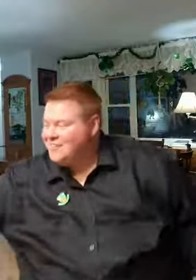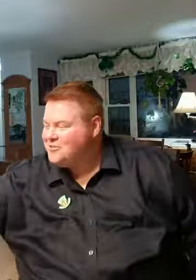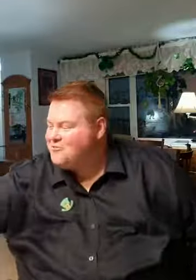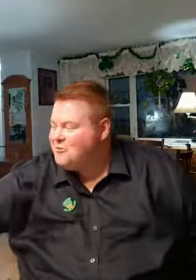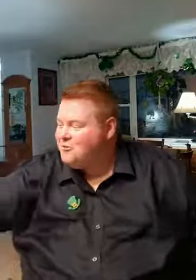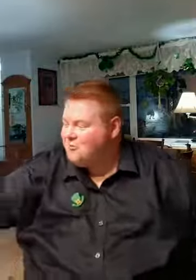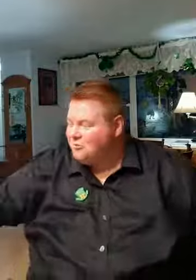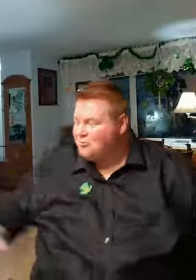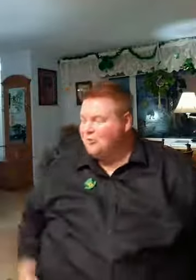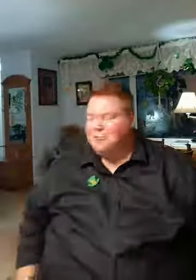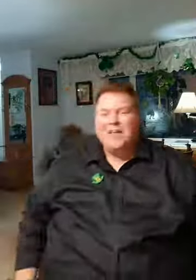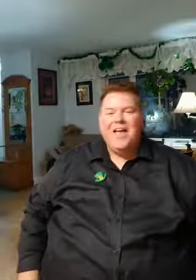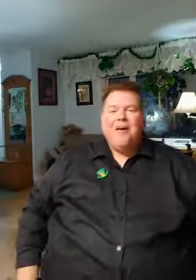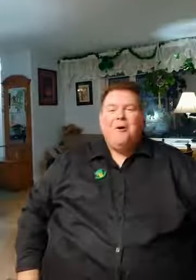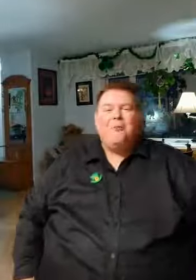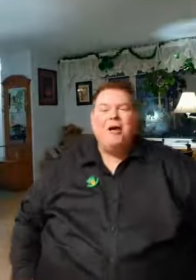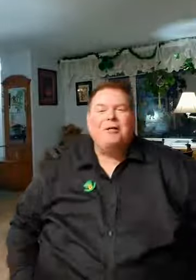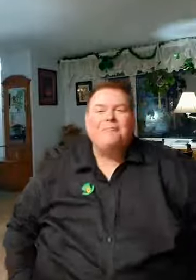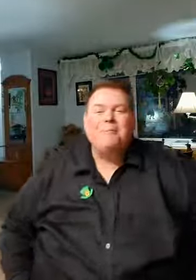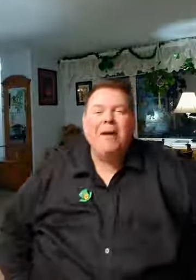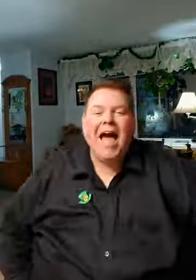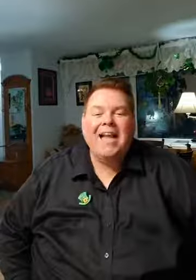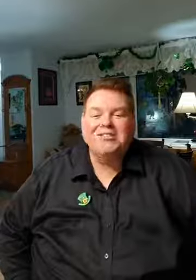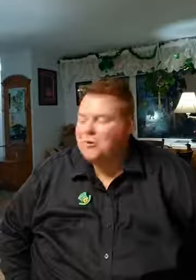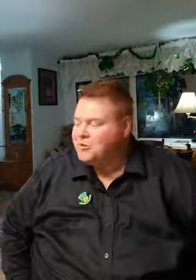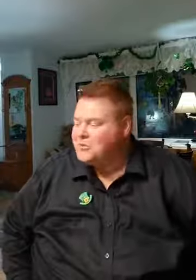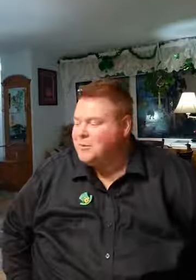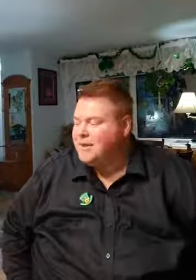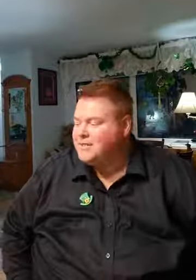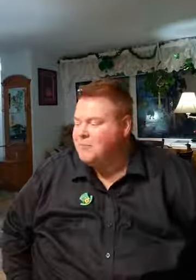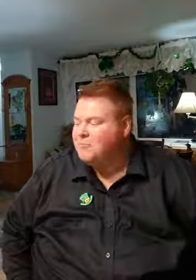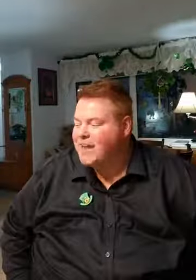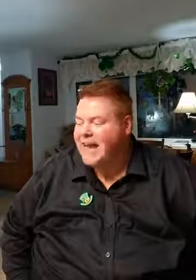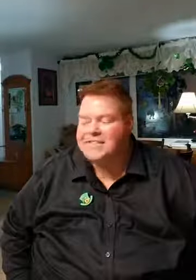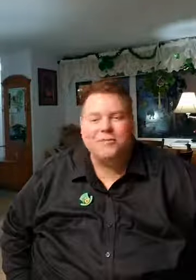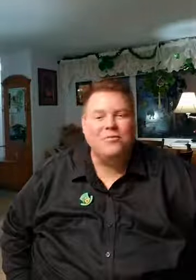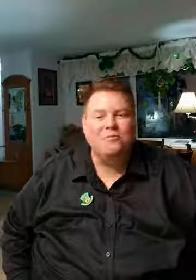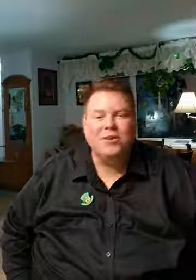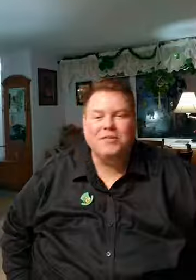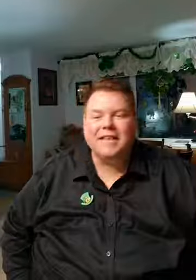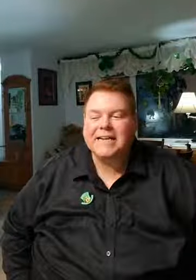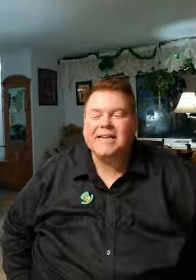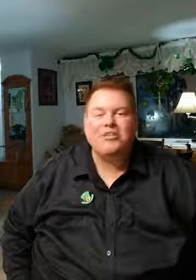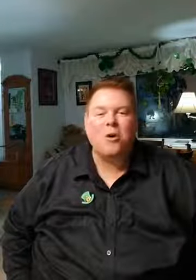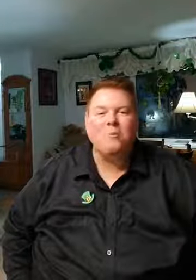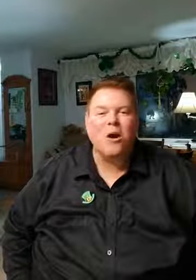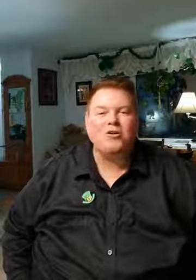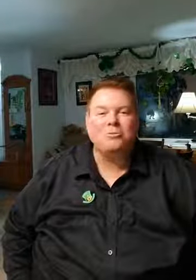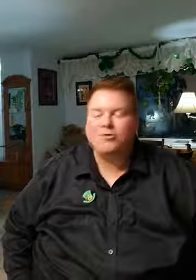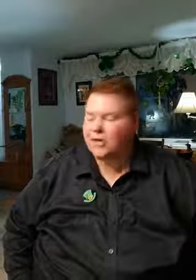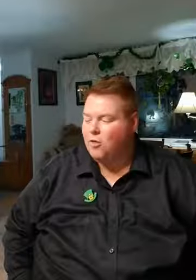True, true, true. Well, from bad jokes to some fantastic music, let's get to our March musical